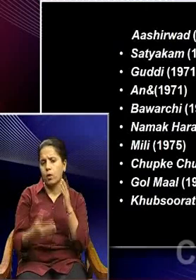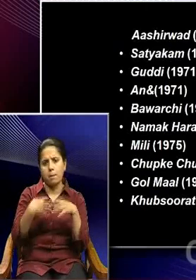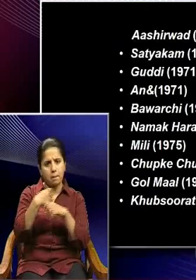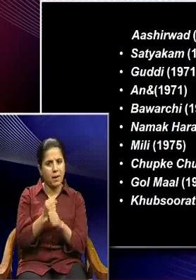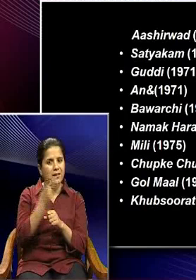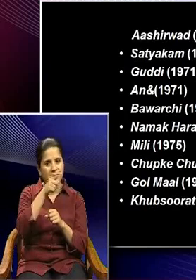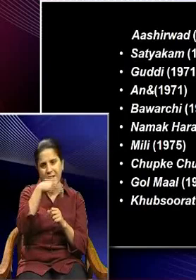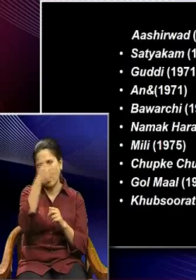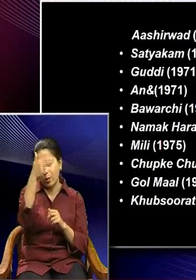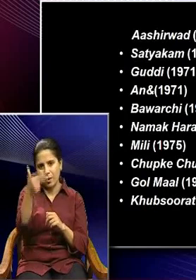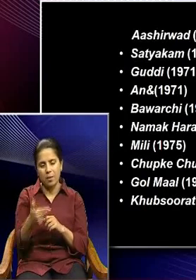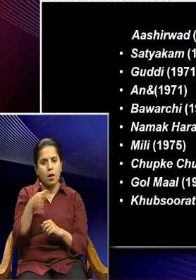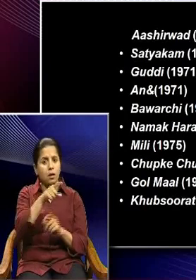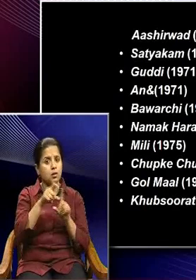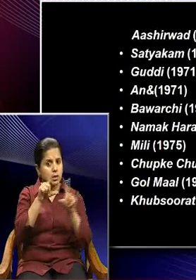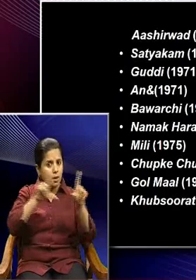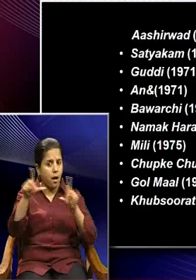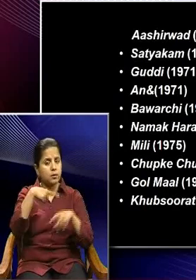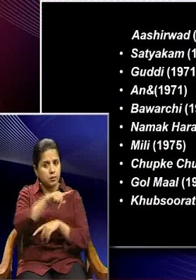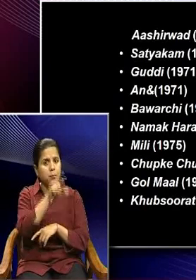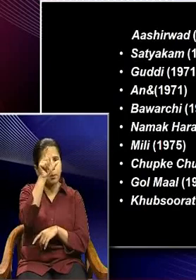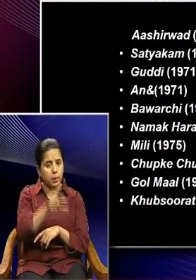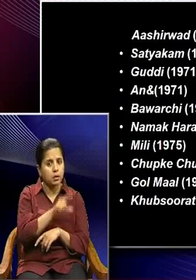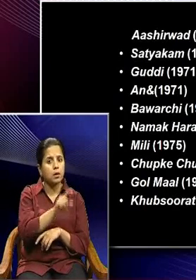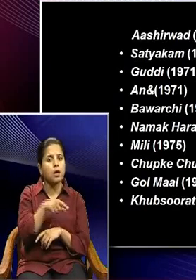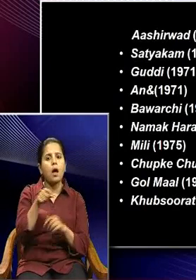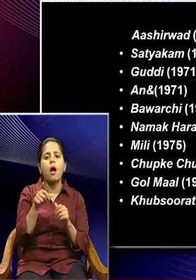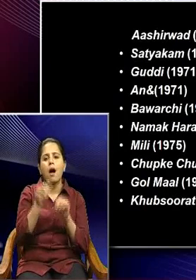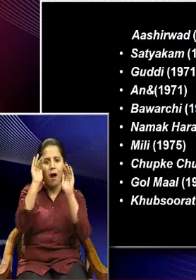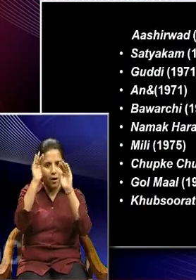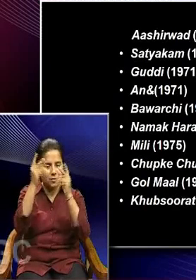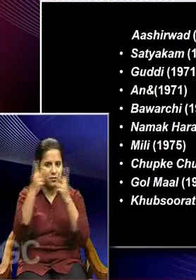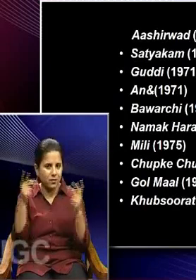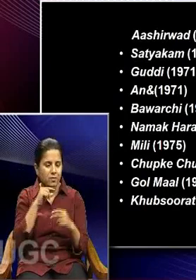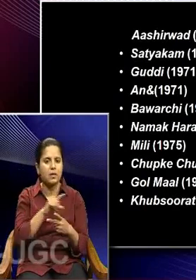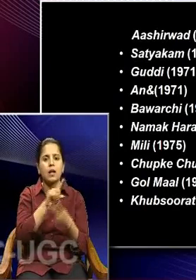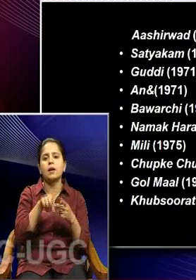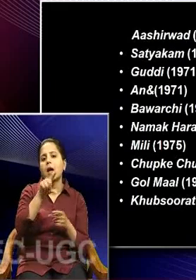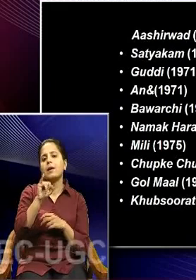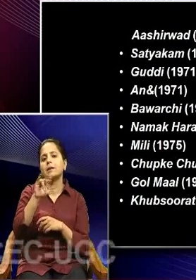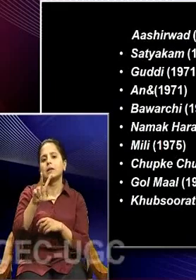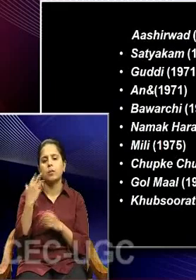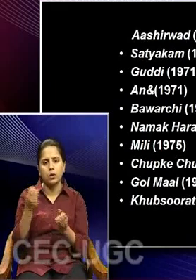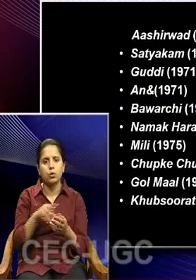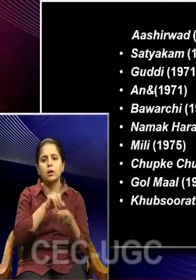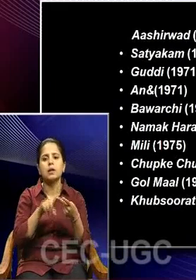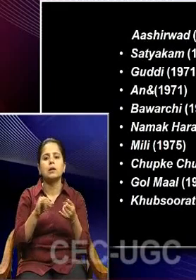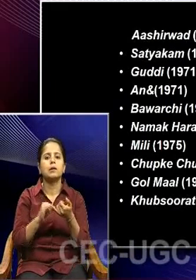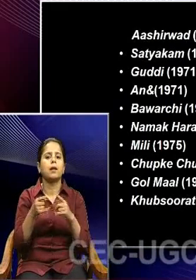All these films rather, he was the director of all these films. Ashirwad to begin with in 1968, and Satyakam